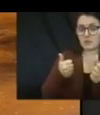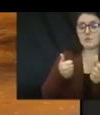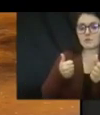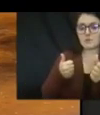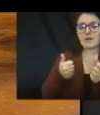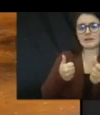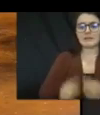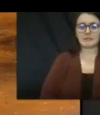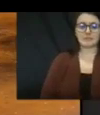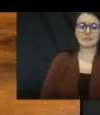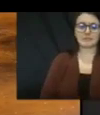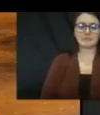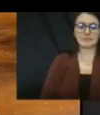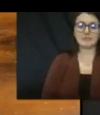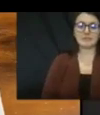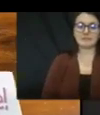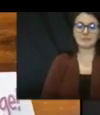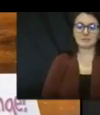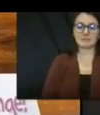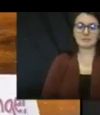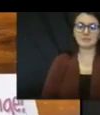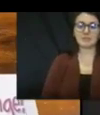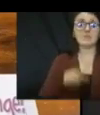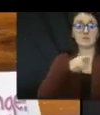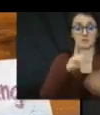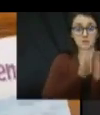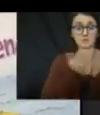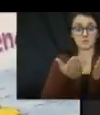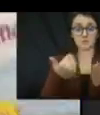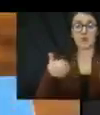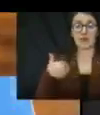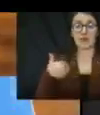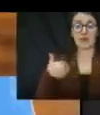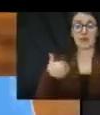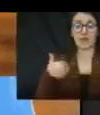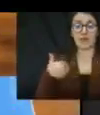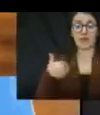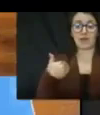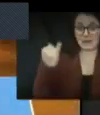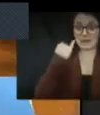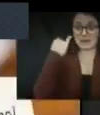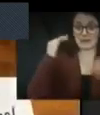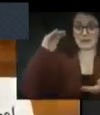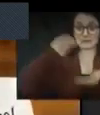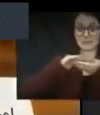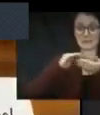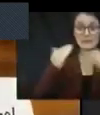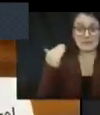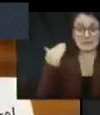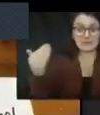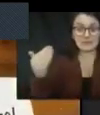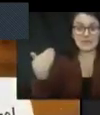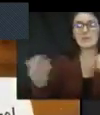plastic that we can avoid using, and this book gives us some great ideas. So let's dig into it. It's